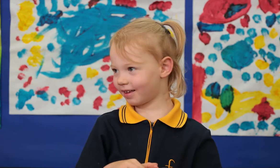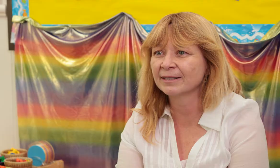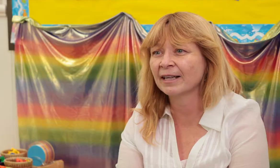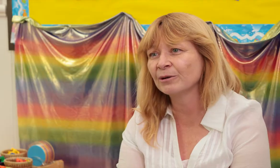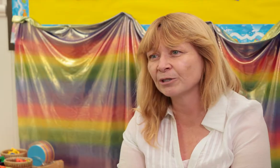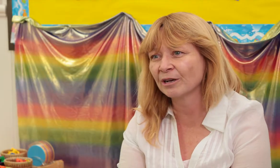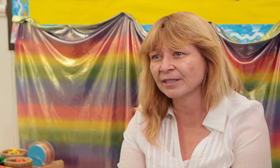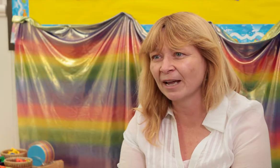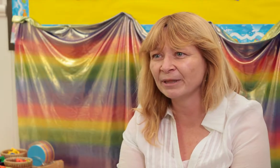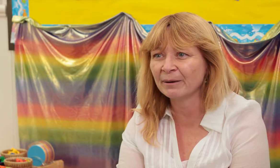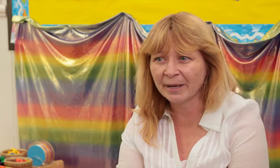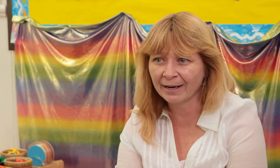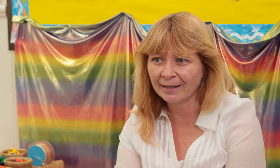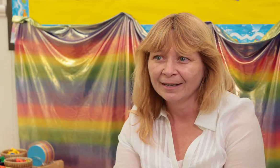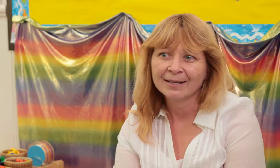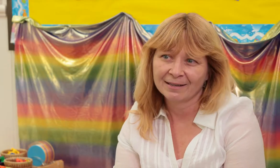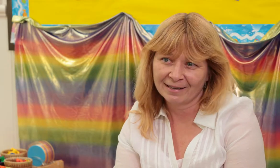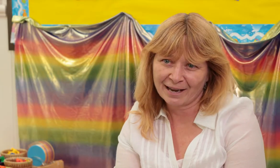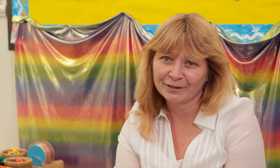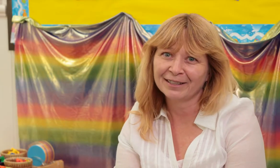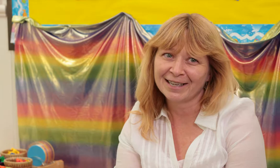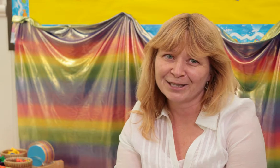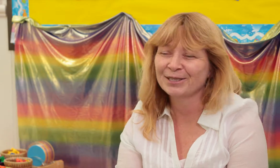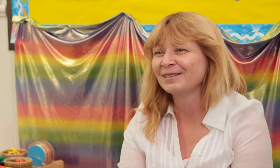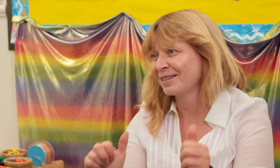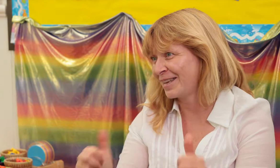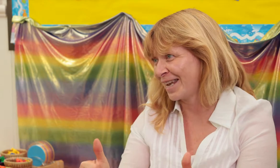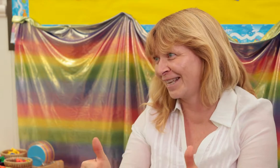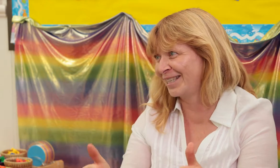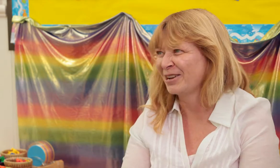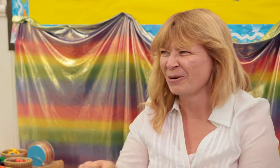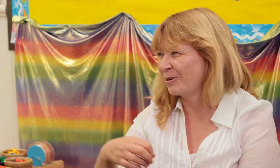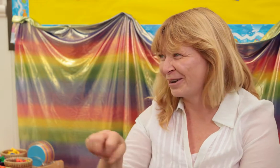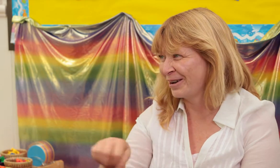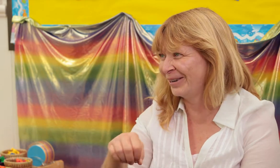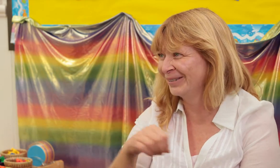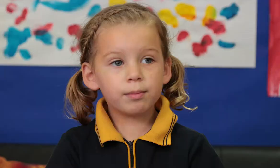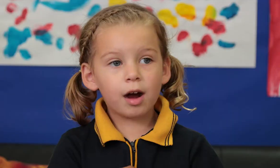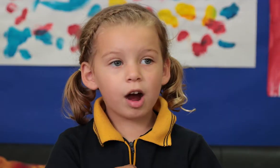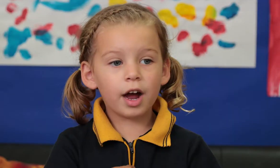So they all chose a name, and then Bella gave it the yes or the no. My